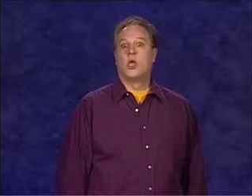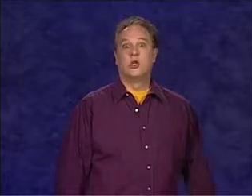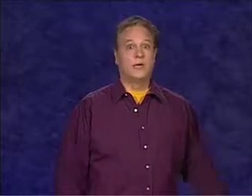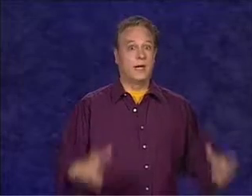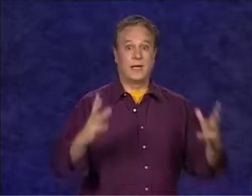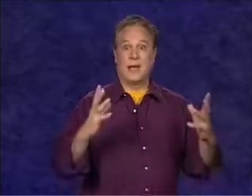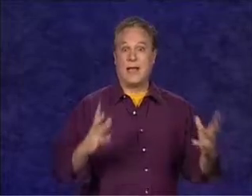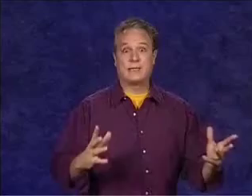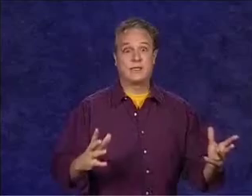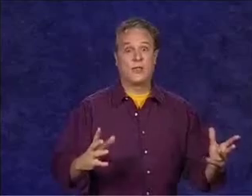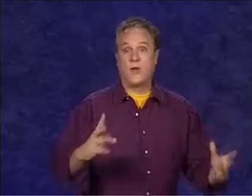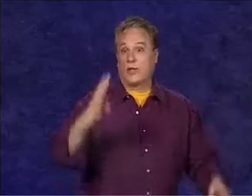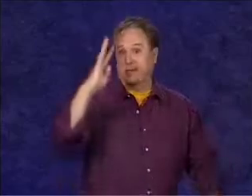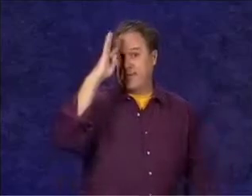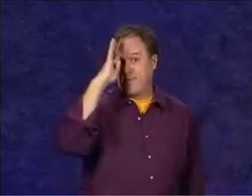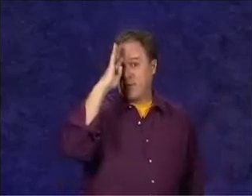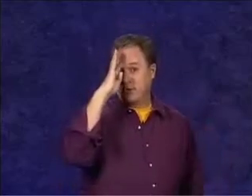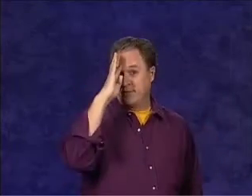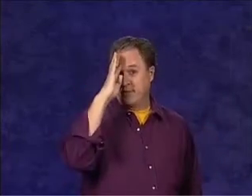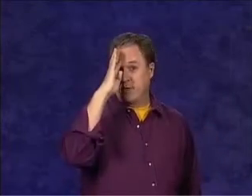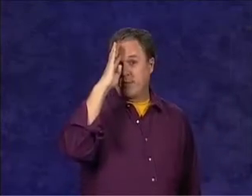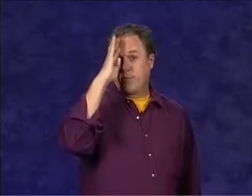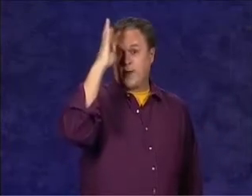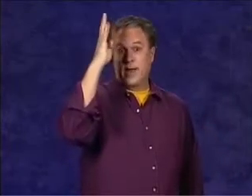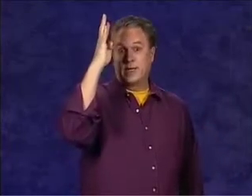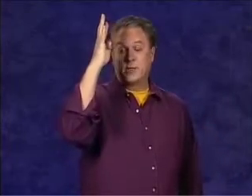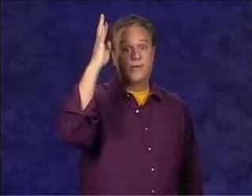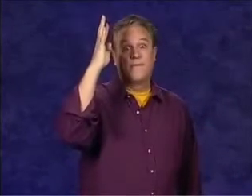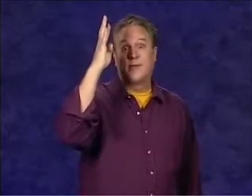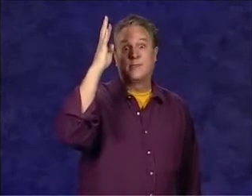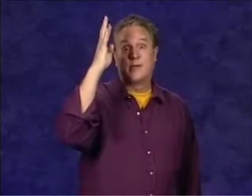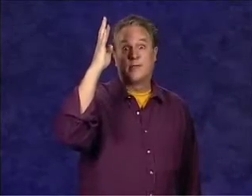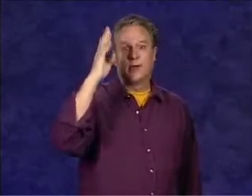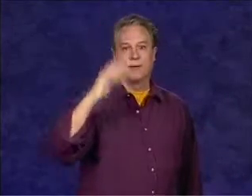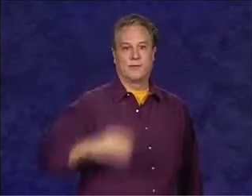You need lots of thoughts emerging from your brain to invent something.